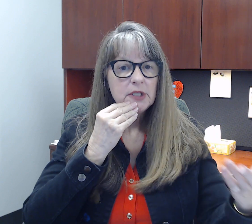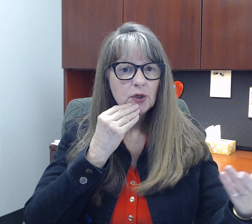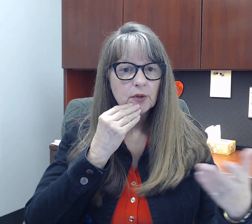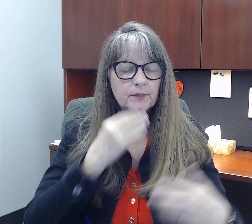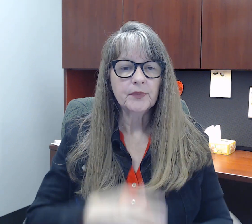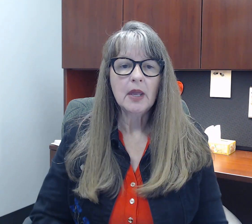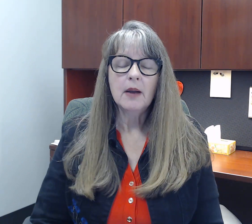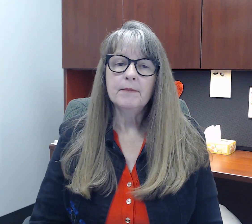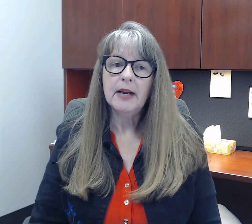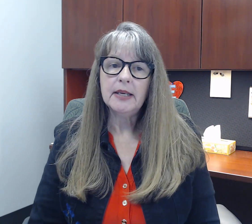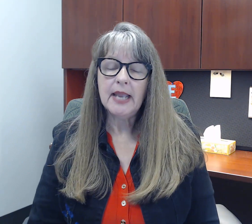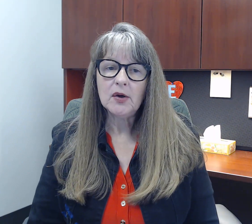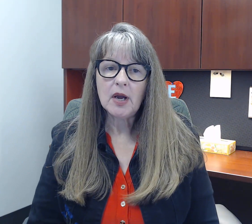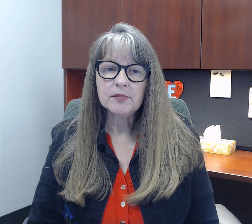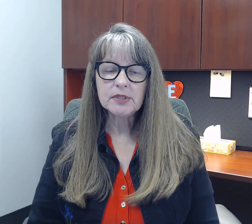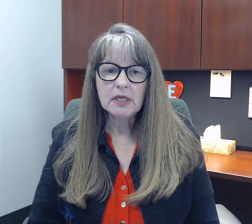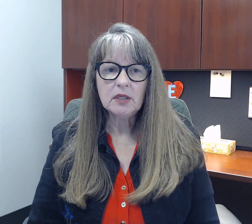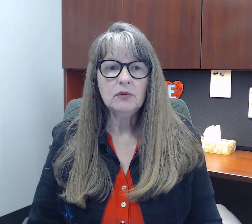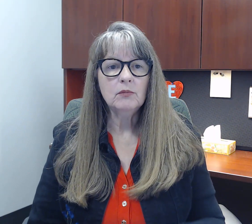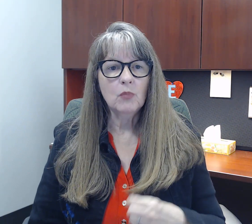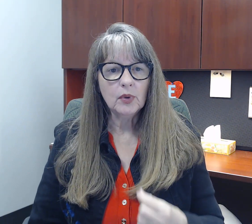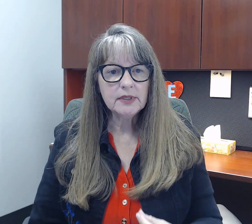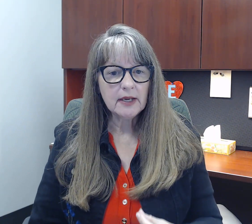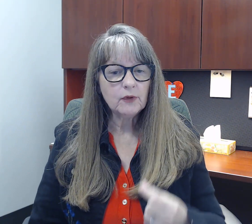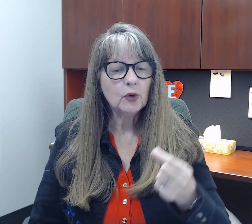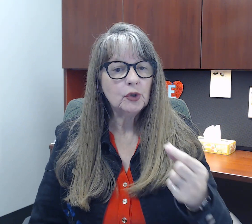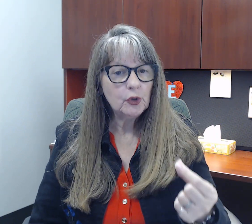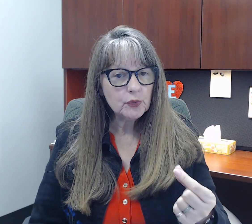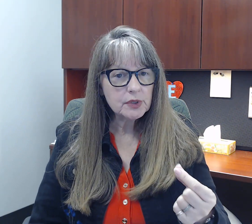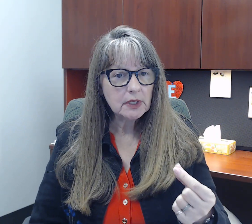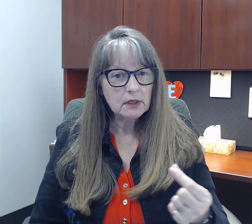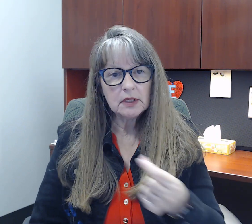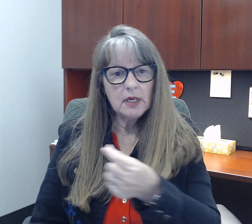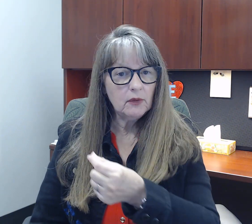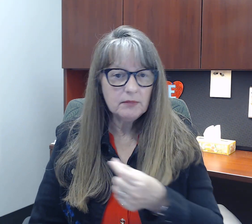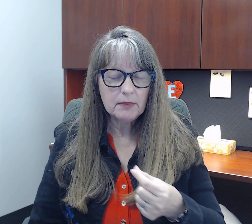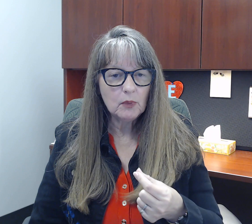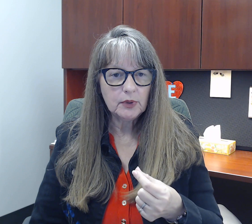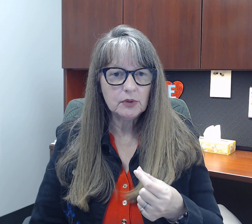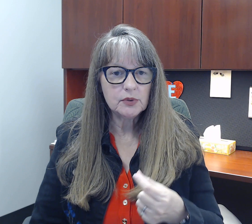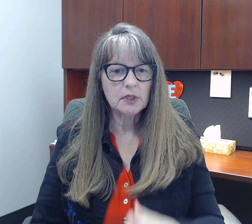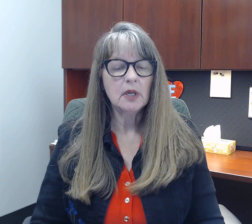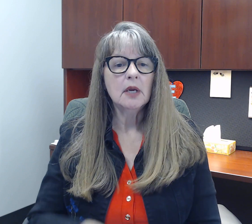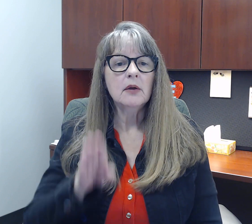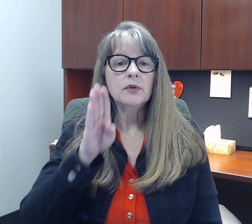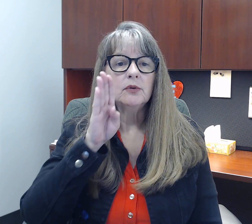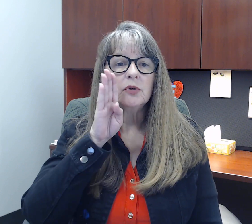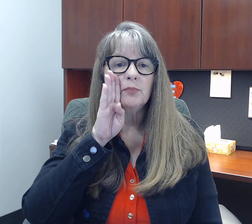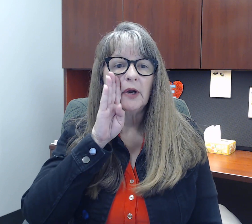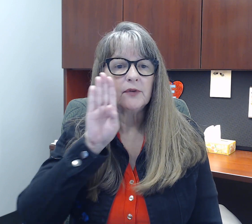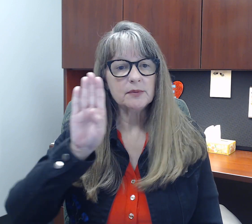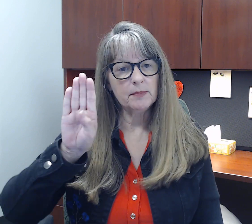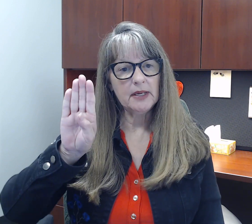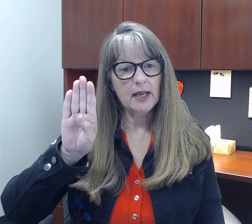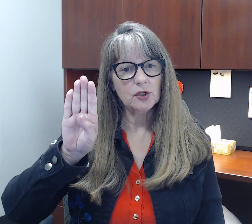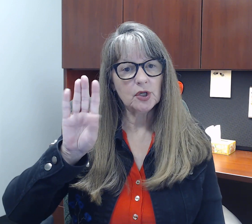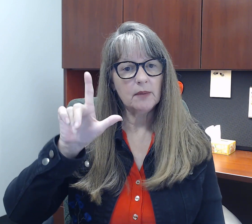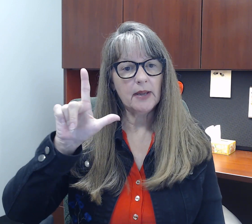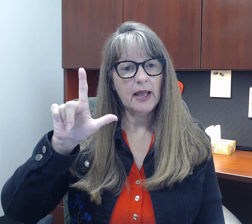dinner. But now I'm seeing more deaf are using, because I'm hearing people will use it, they'll use breakfast, the B hand shape, L